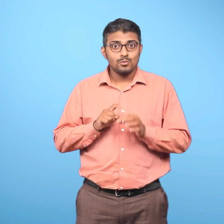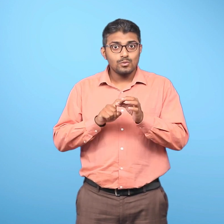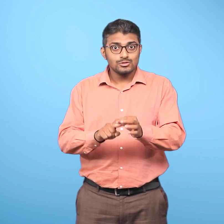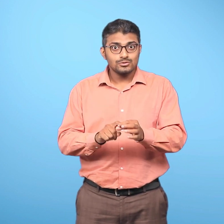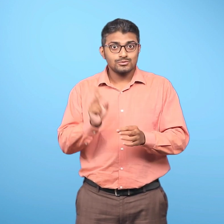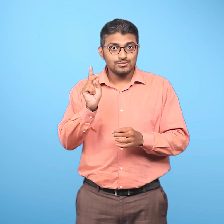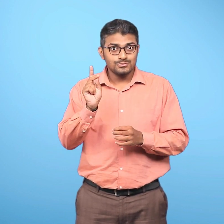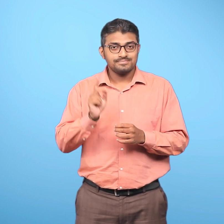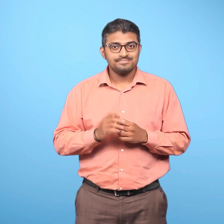2.